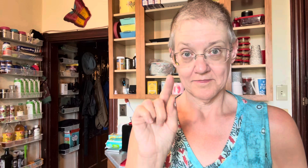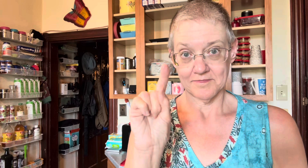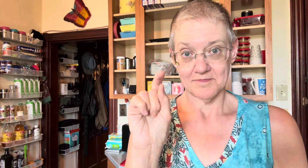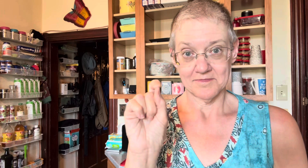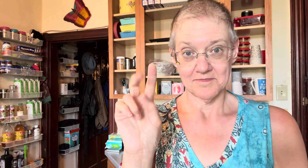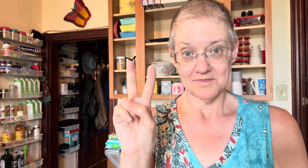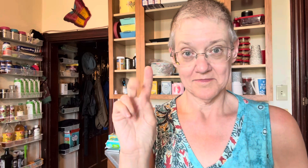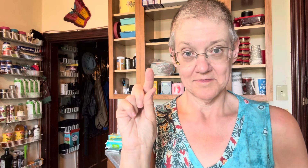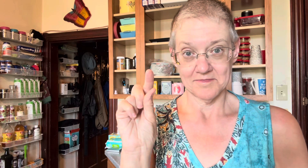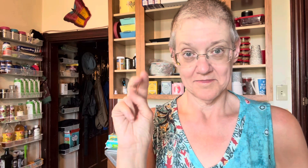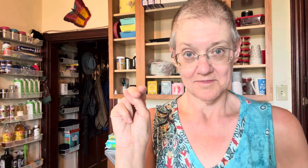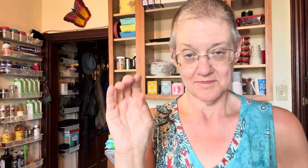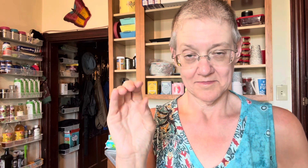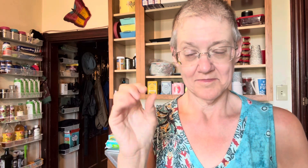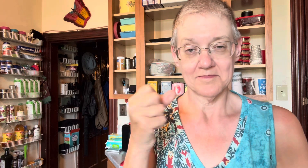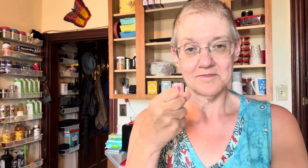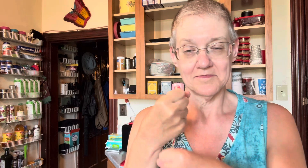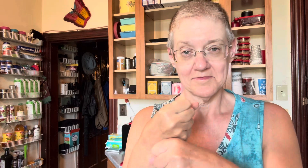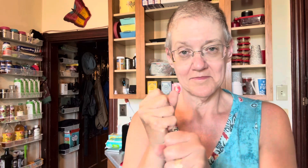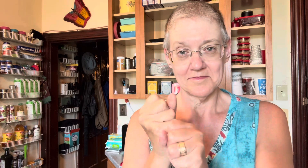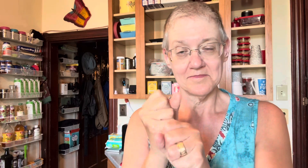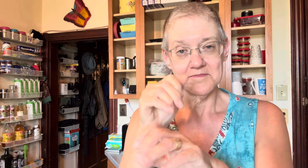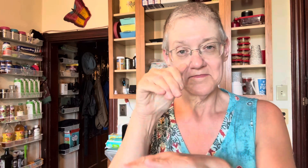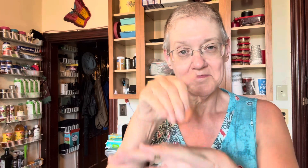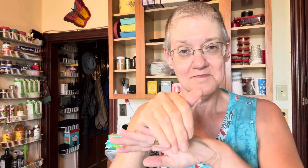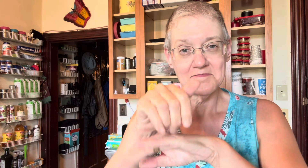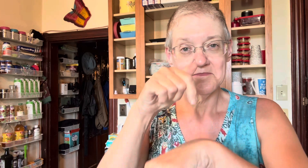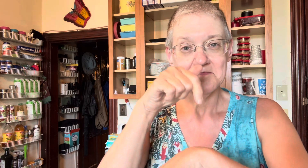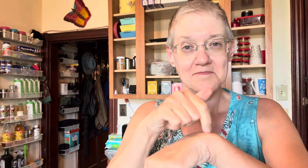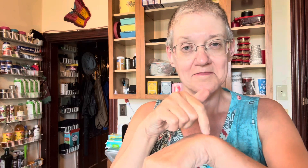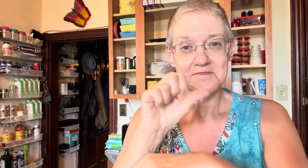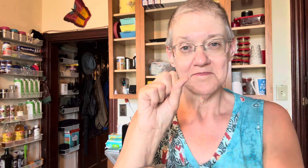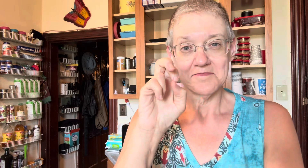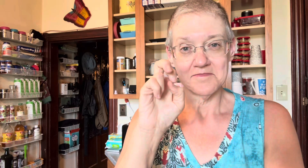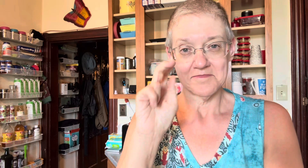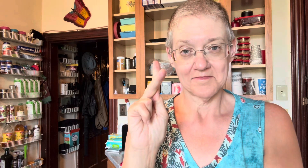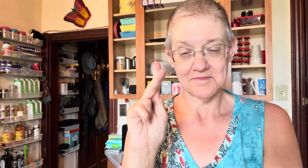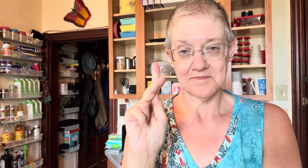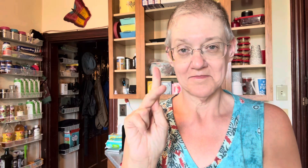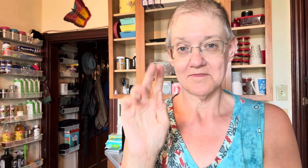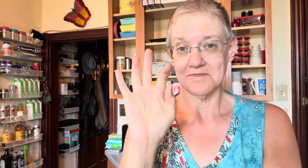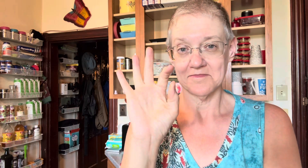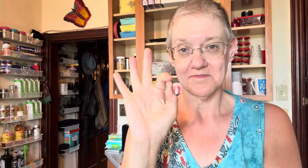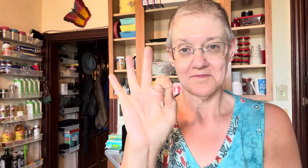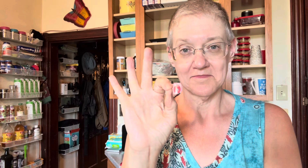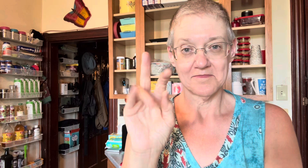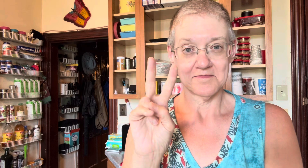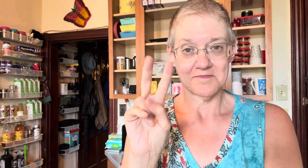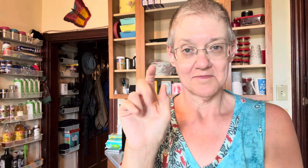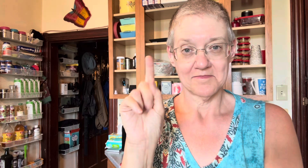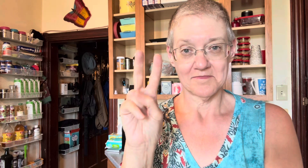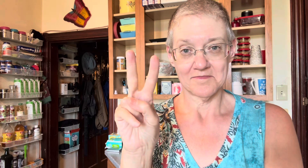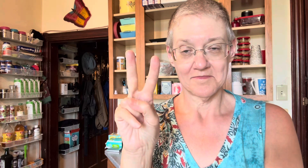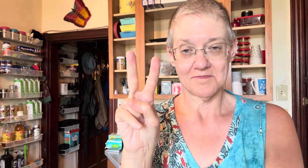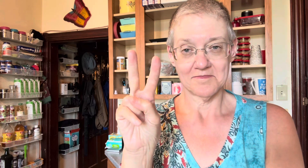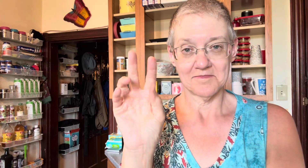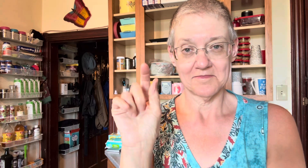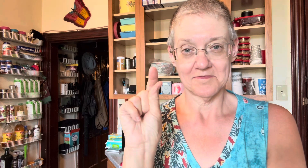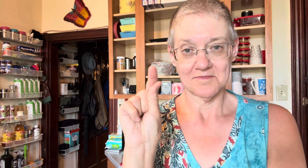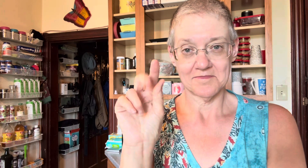1 ounce of blackberries is 1.2 grams of net carbs, making the nighttime snack 9.2 grams